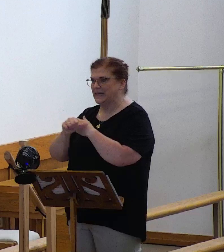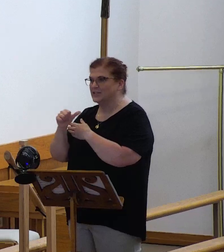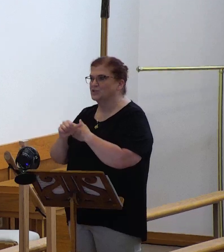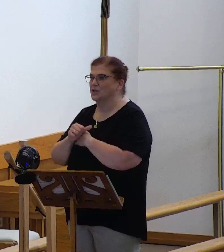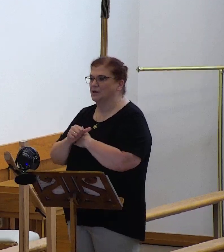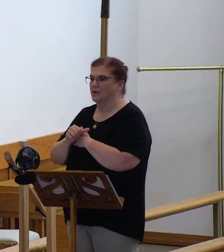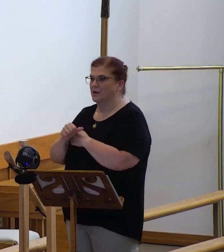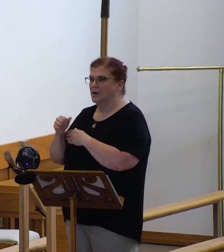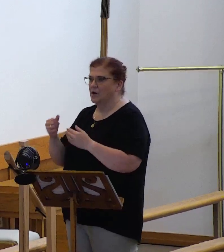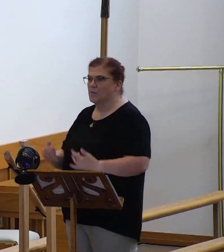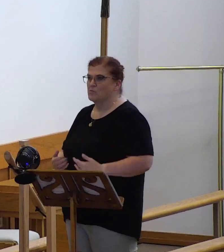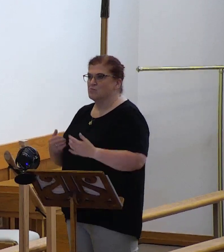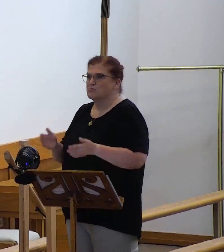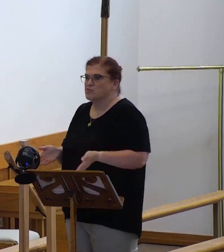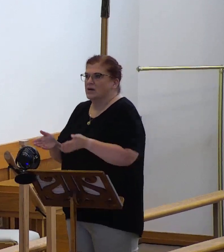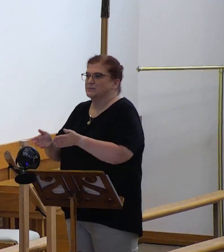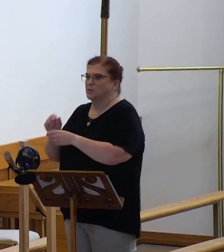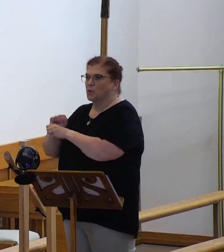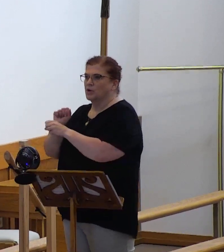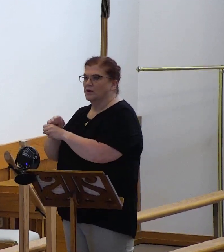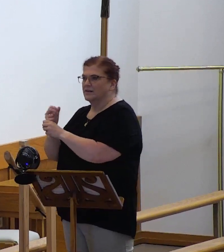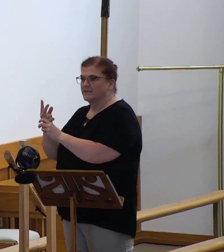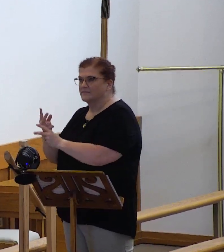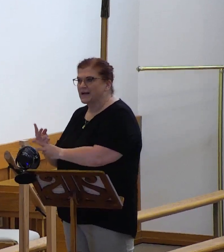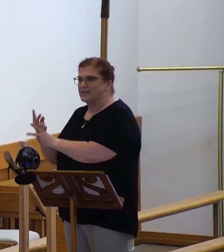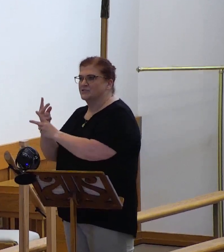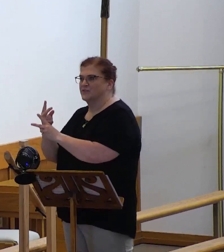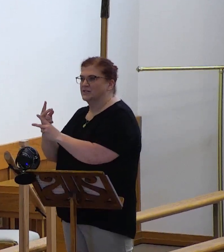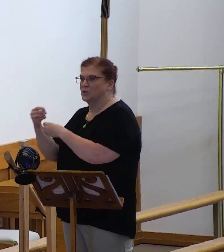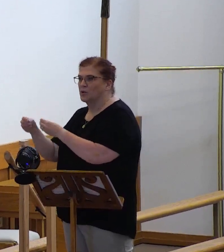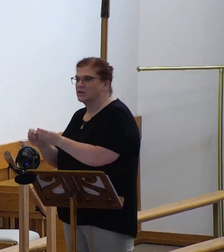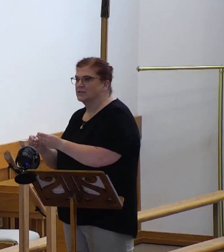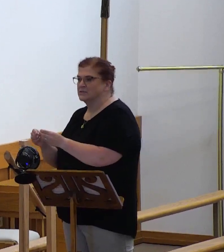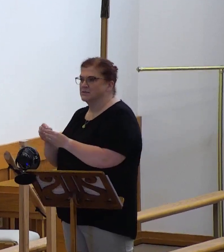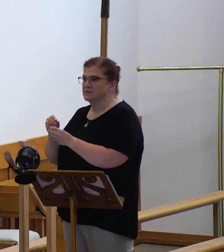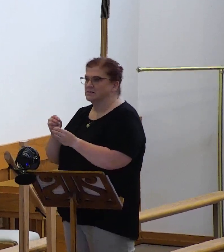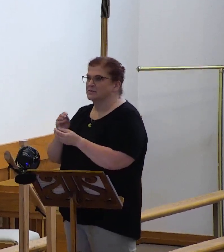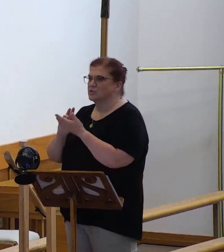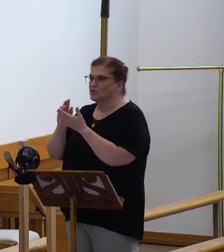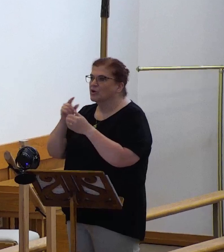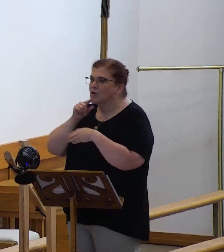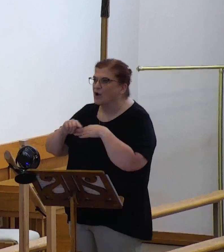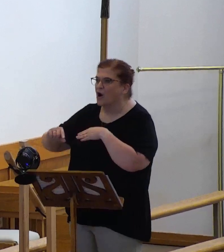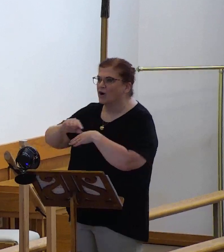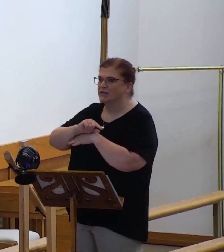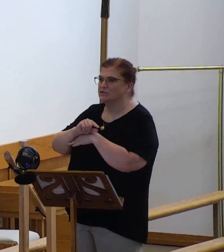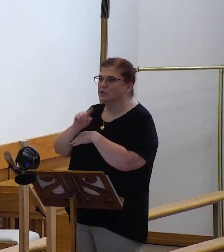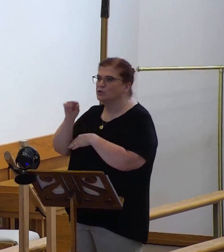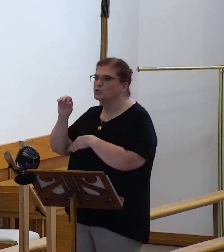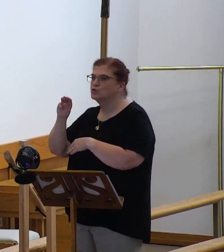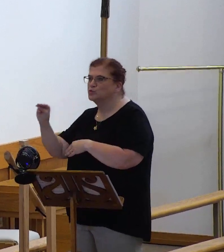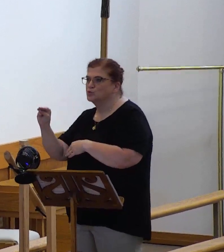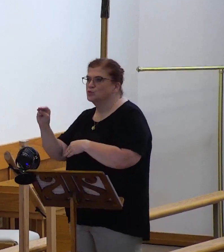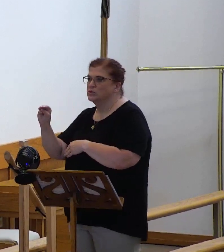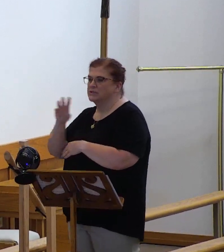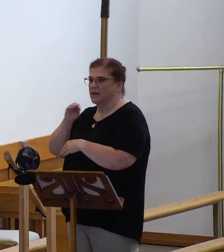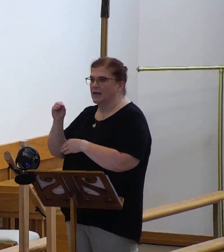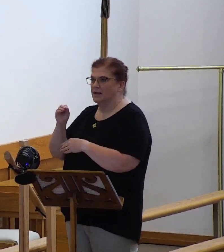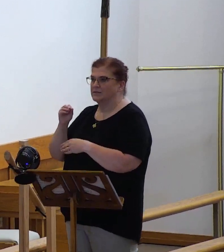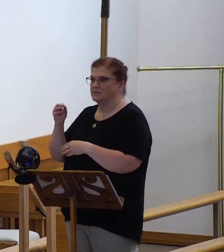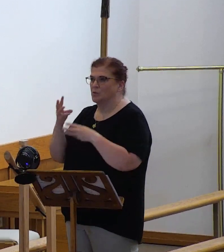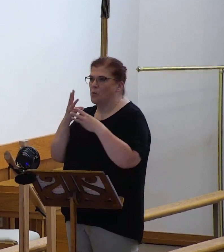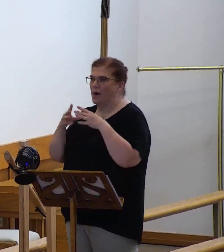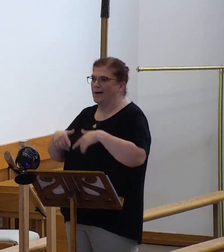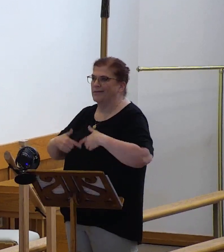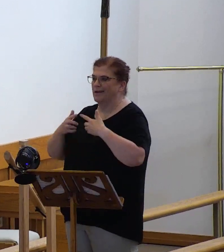of conservation organizations, botanical gardens, zoos, and